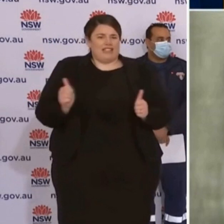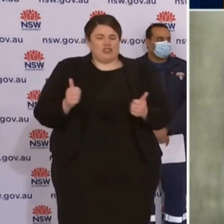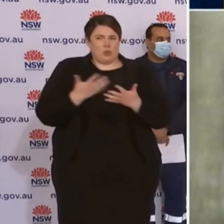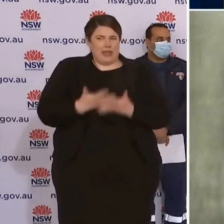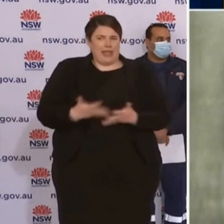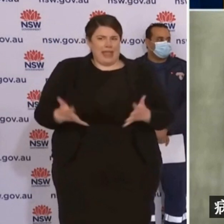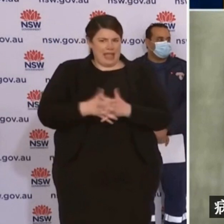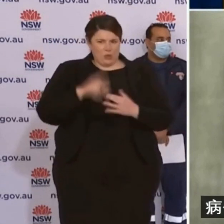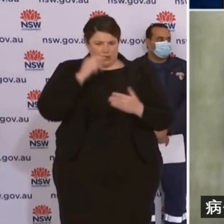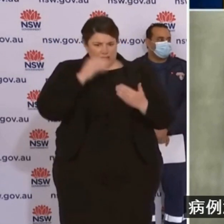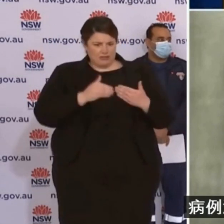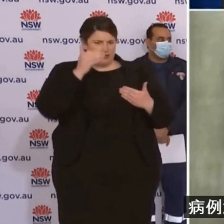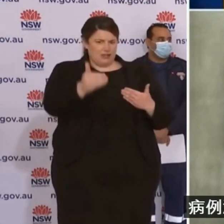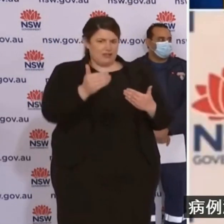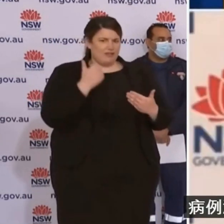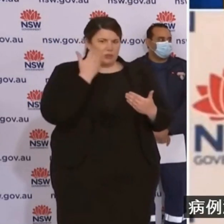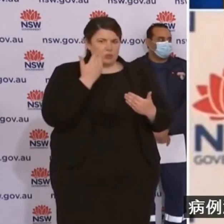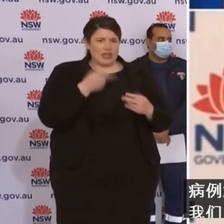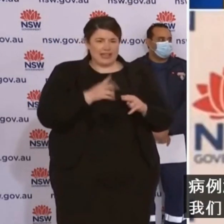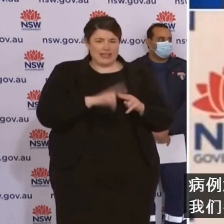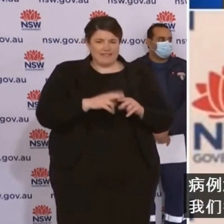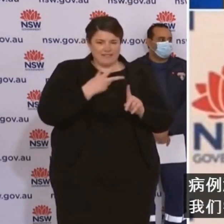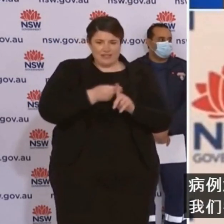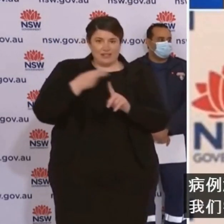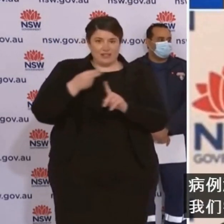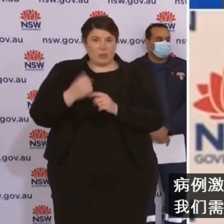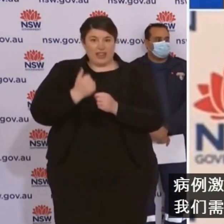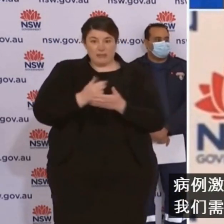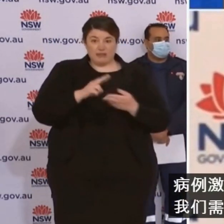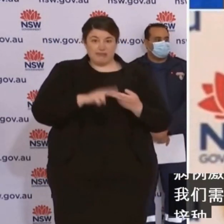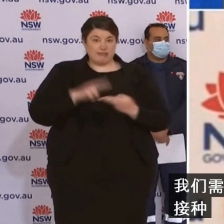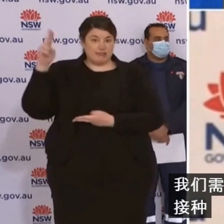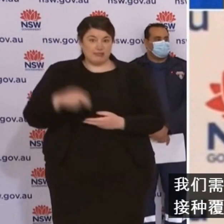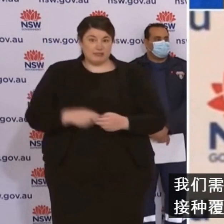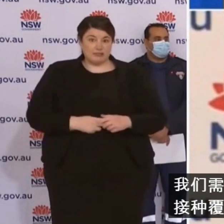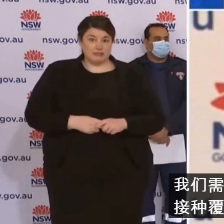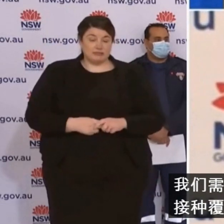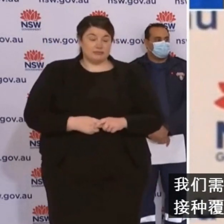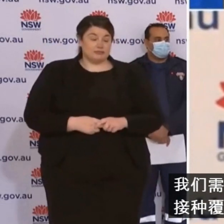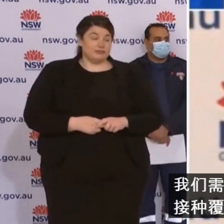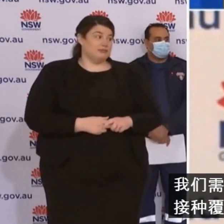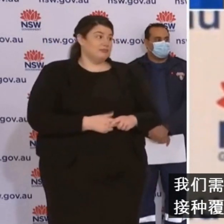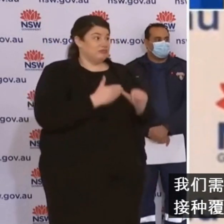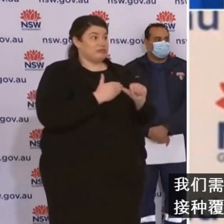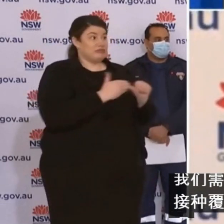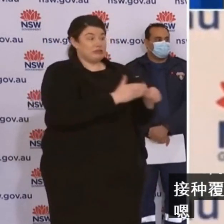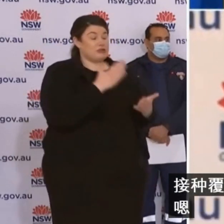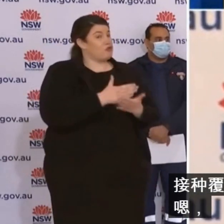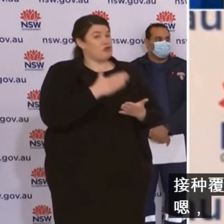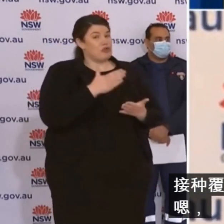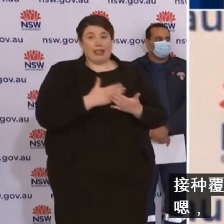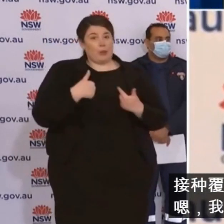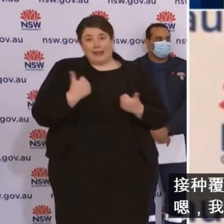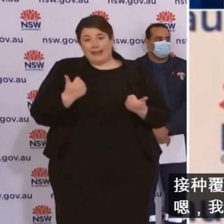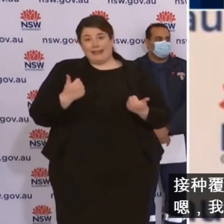can maintain these freedoms we're being promised? We need to get used to being vaccinated with COVID vaccines for the